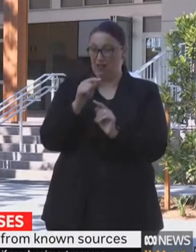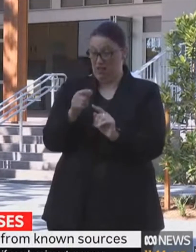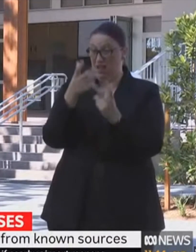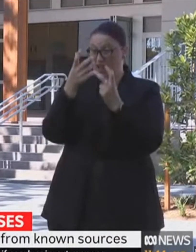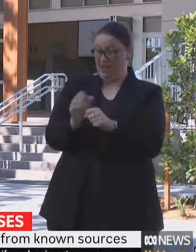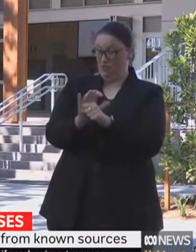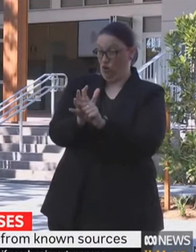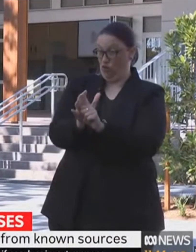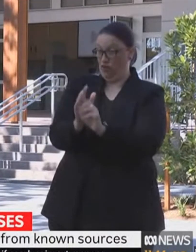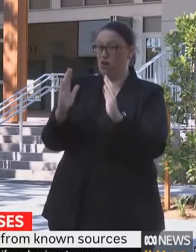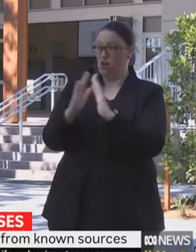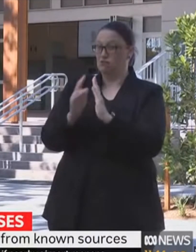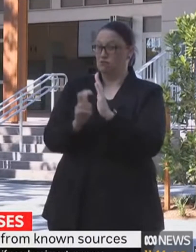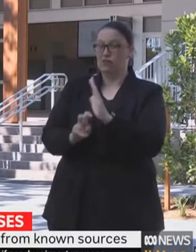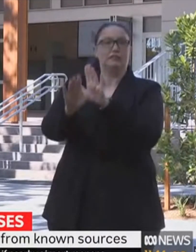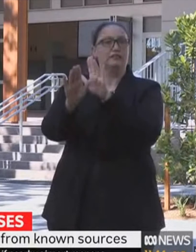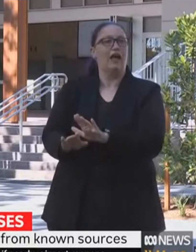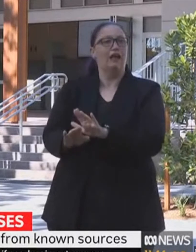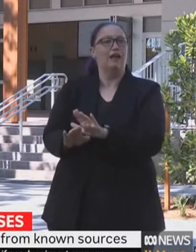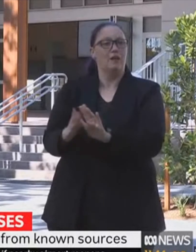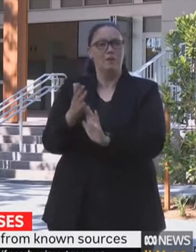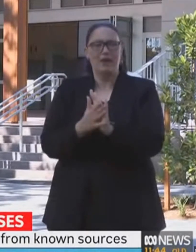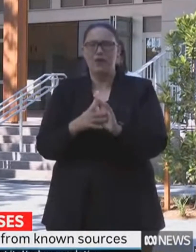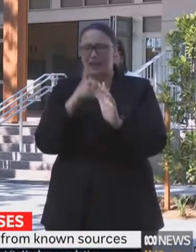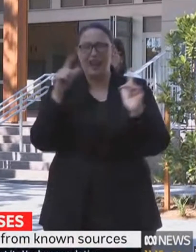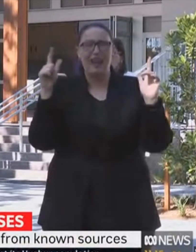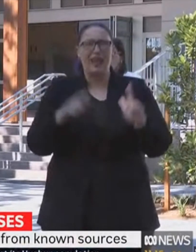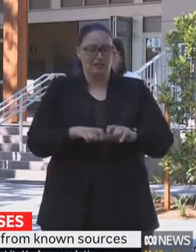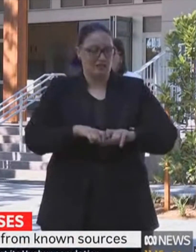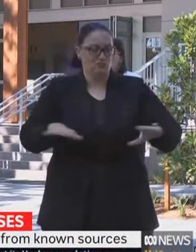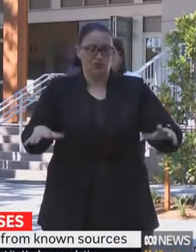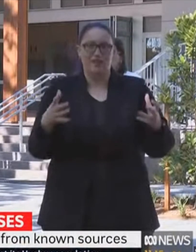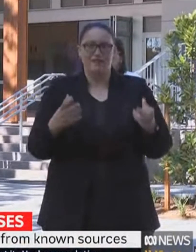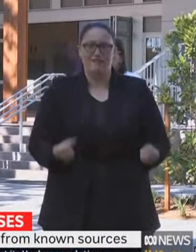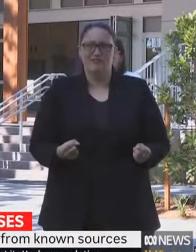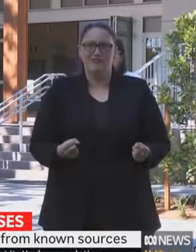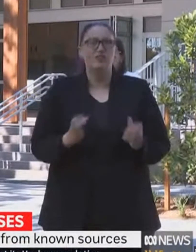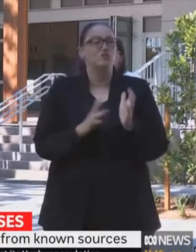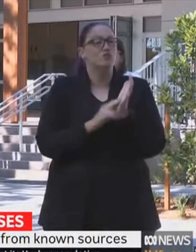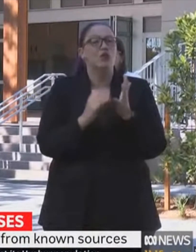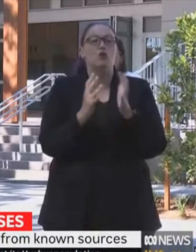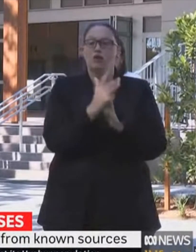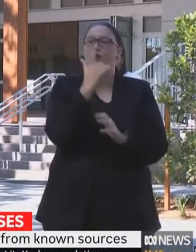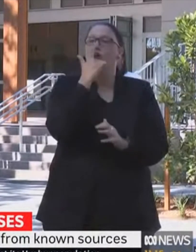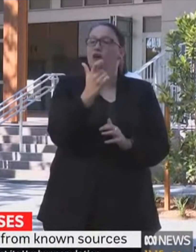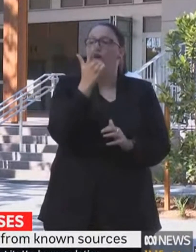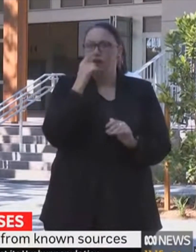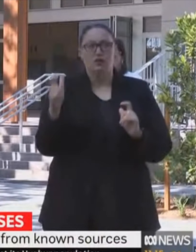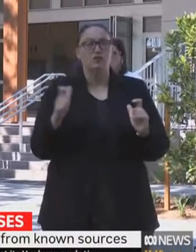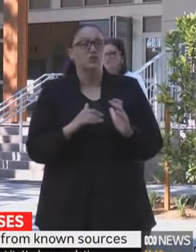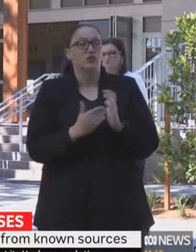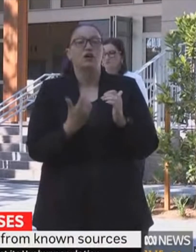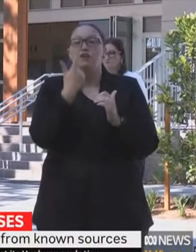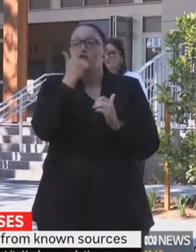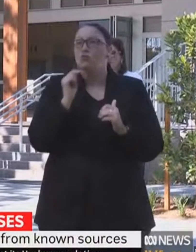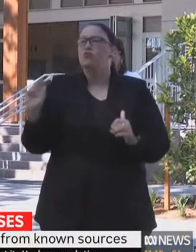and to make sure that we reduce the incidence of the virus spreading. We have that chance still in New South Wales. Unfortunately, other places